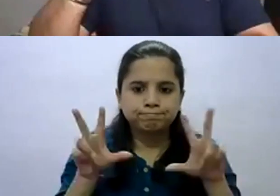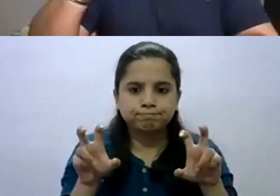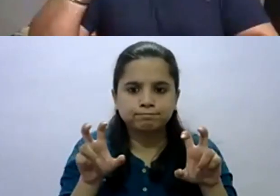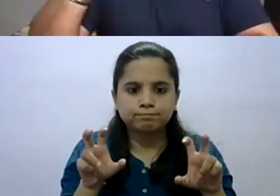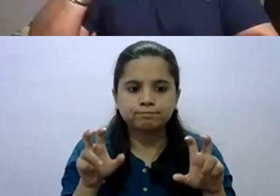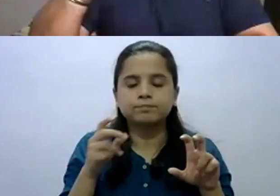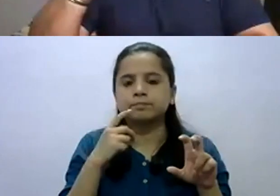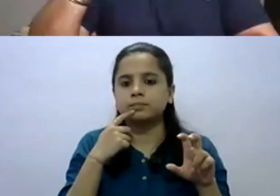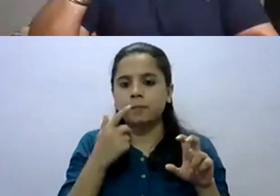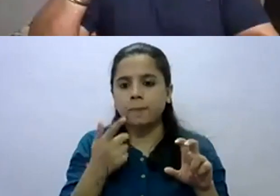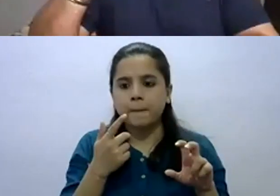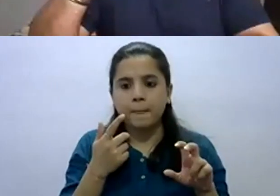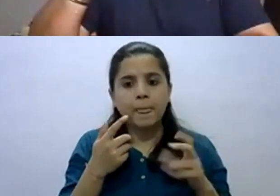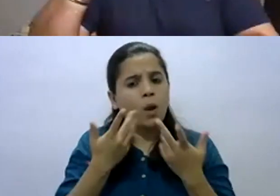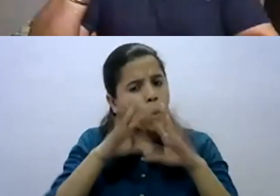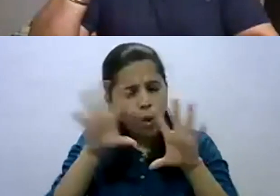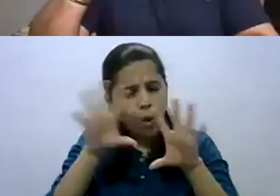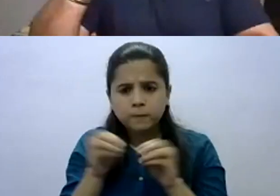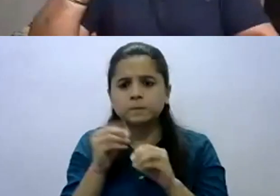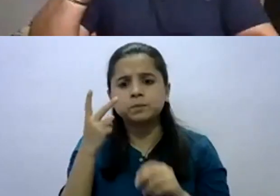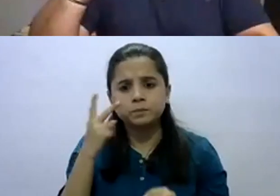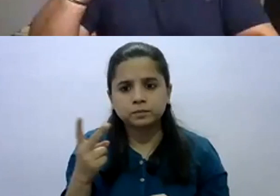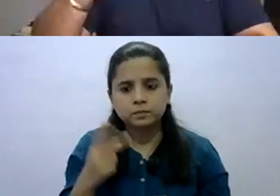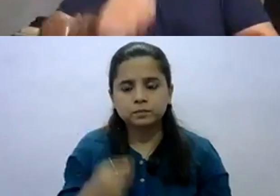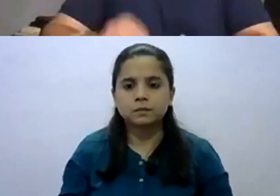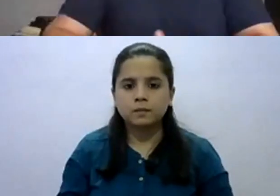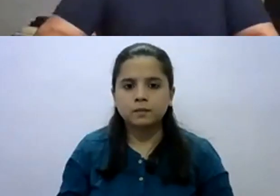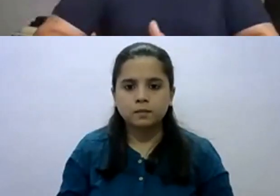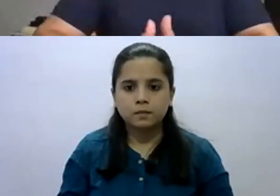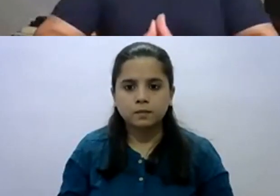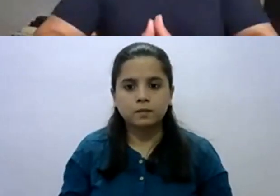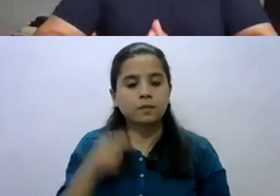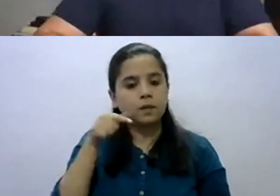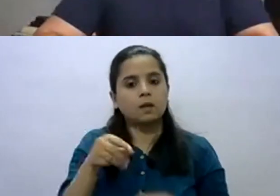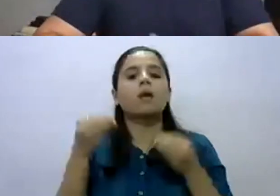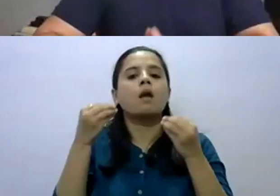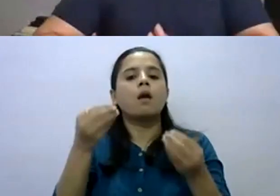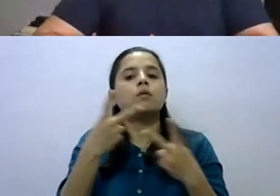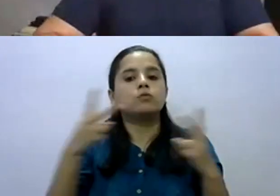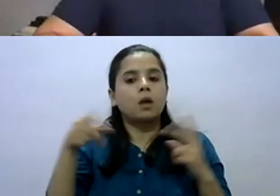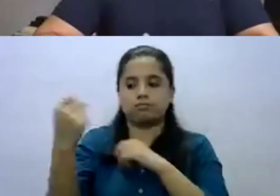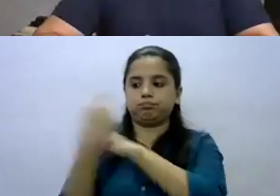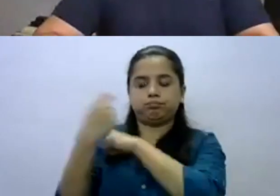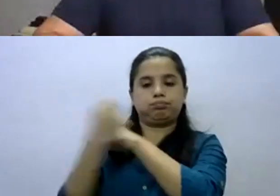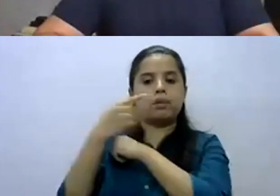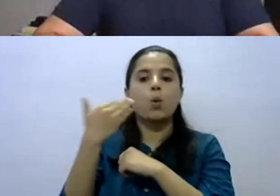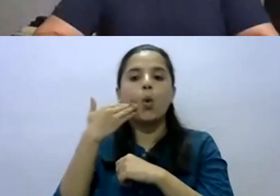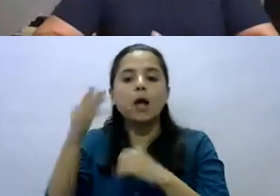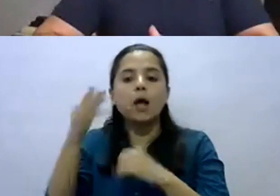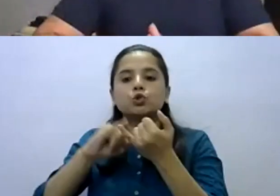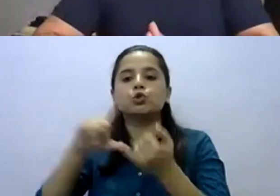under 45, all hello, yeah, which will give you notifications on whenever the slot is opening